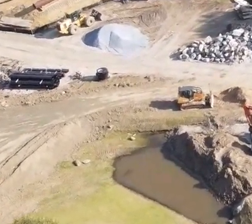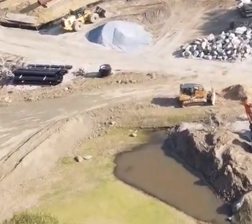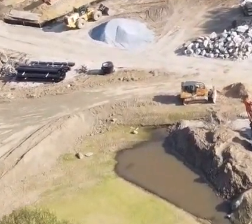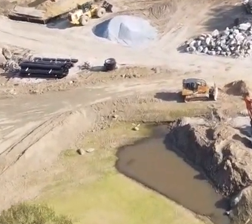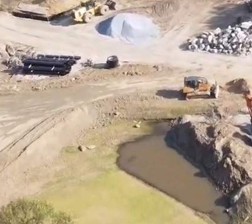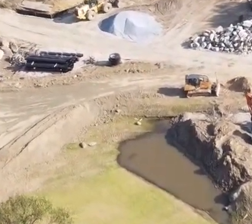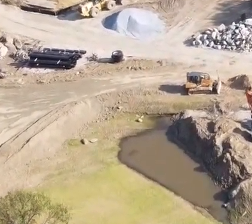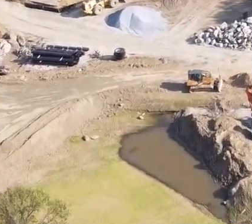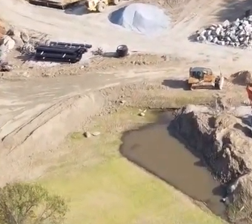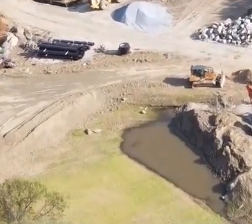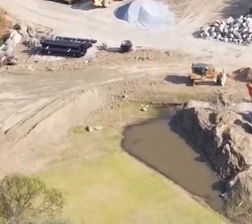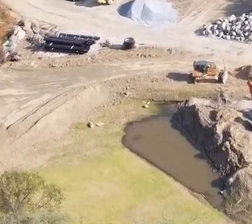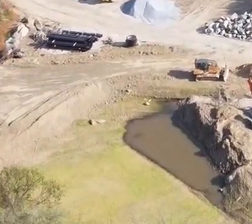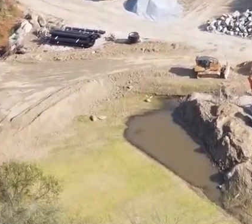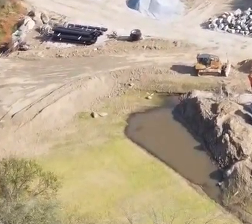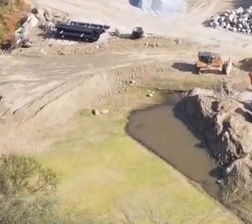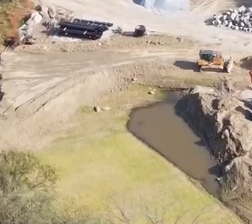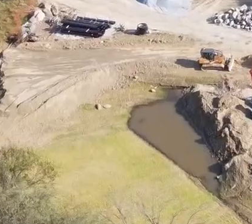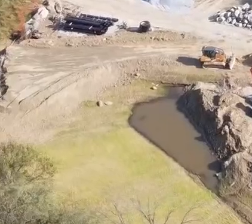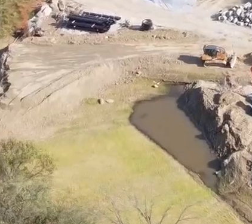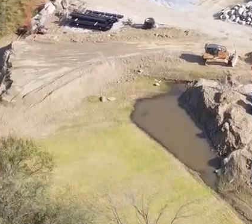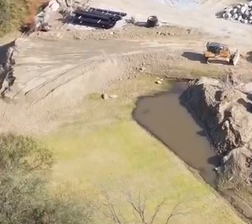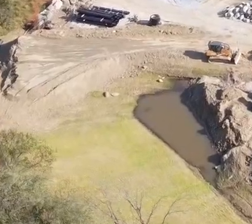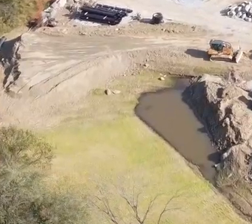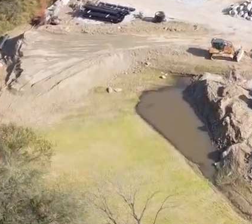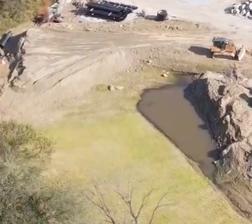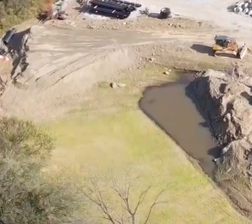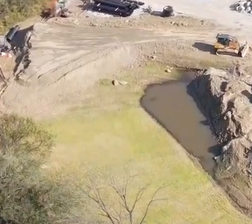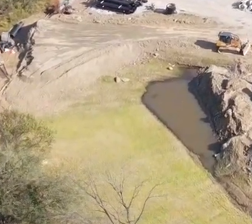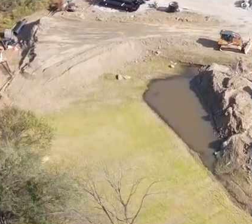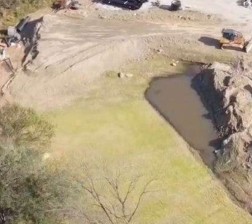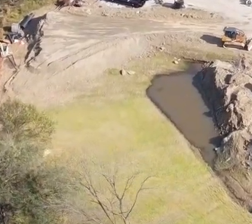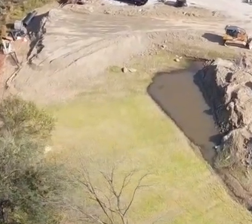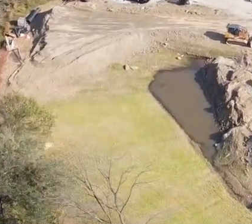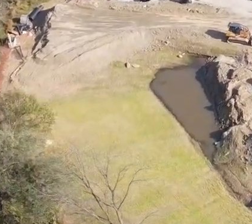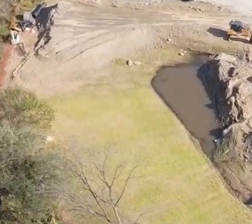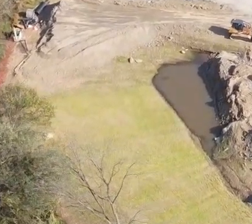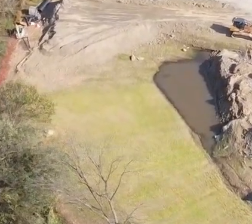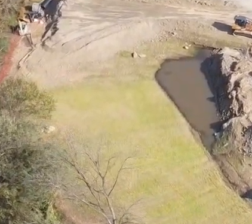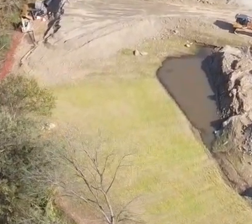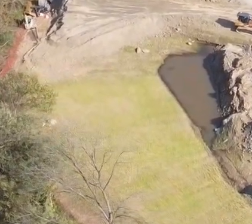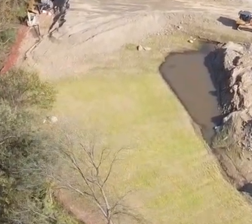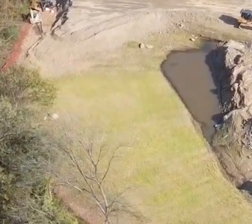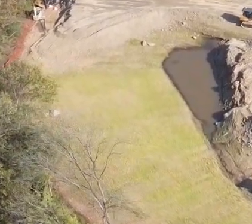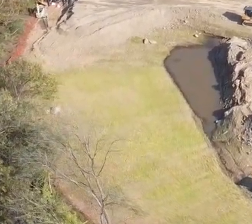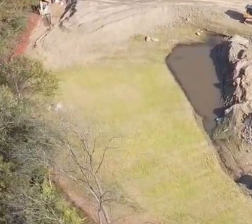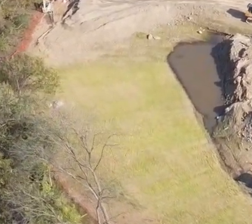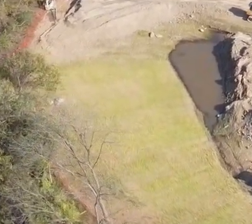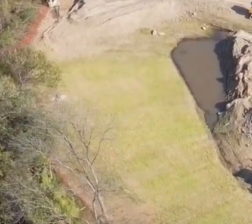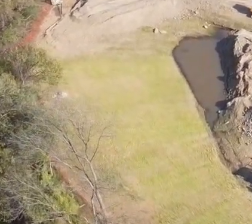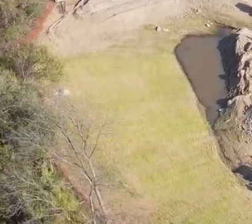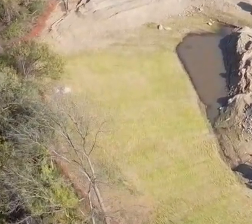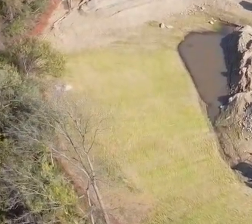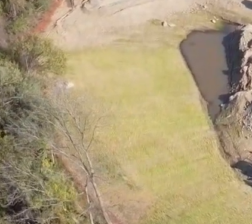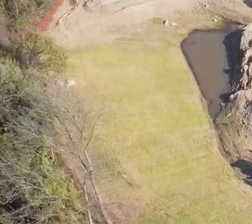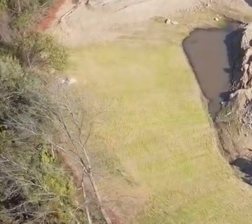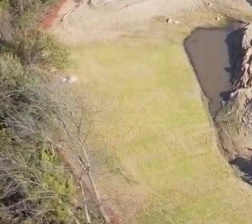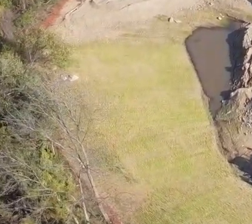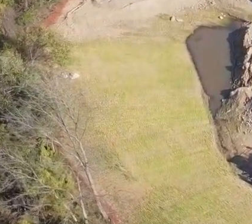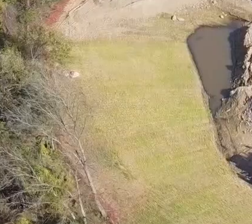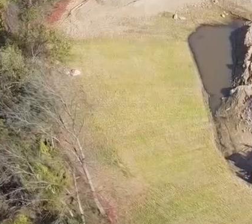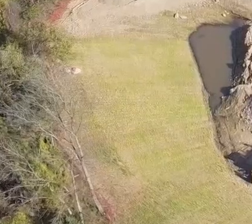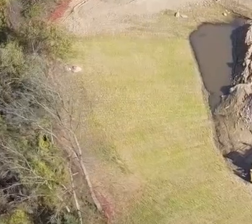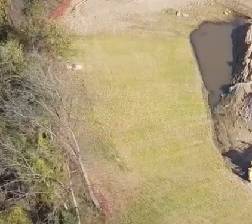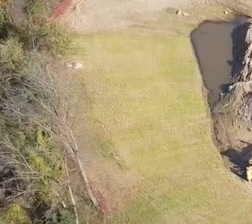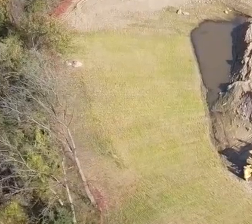Route 29, it will be our largest stormwater retention project to date once completed. This pond will have the capacity